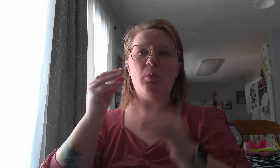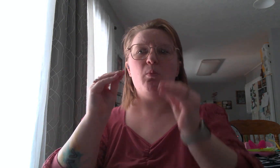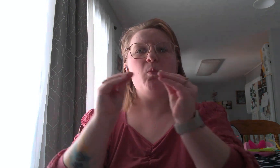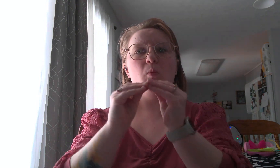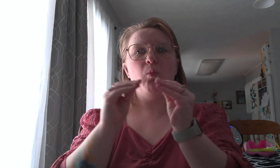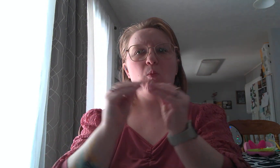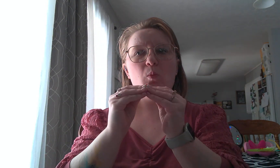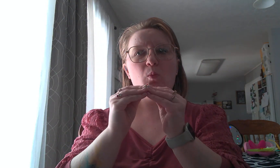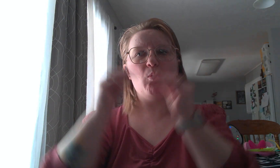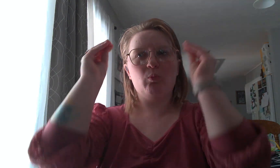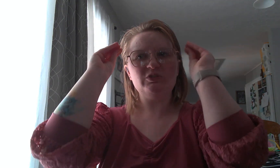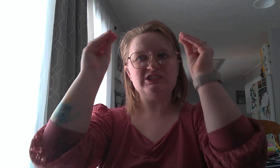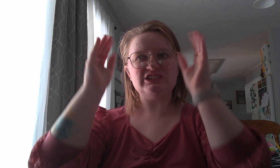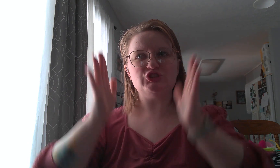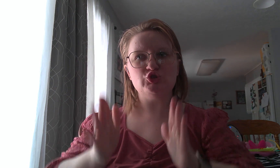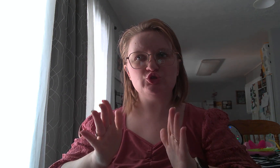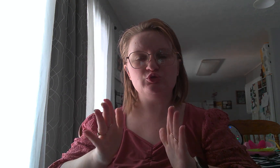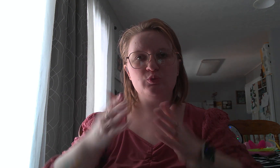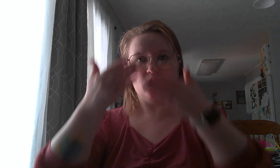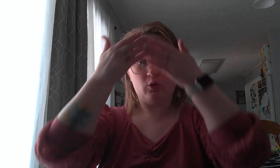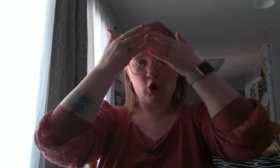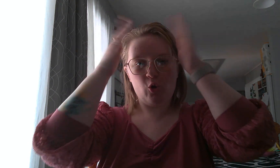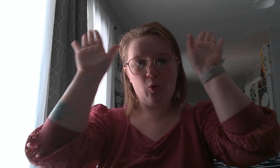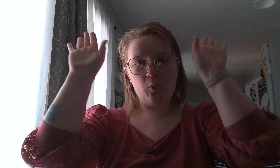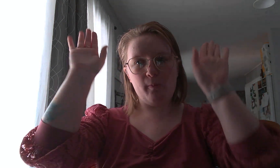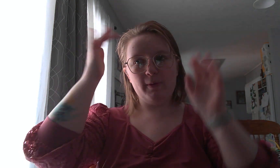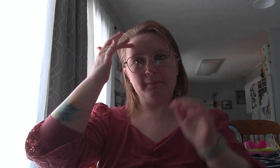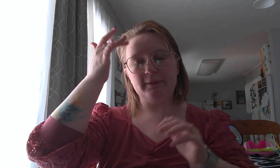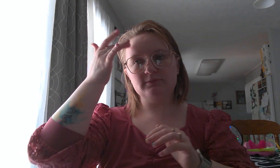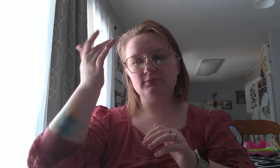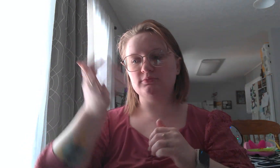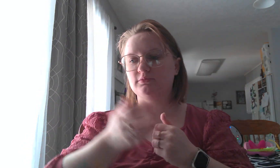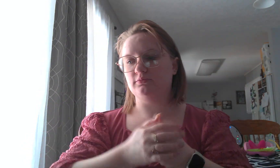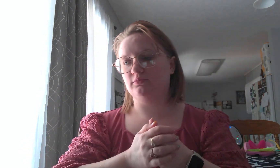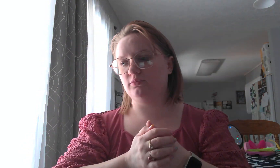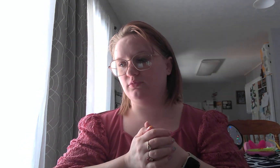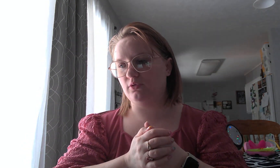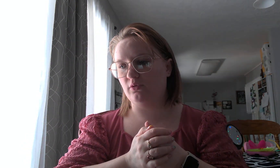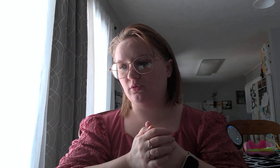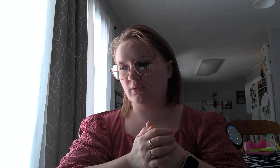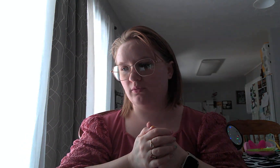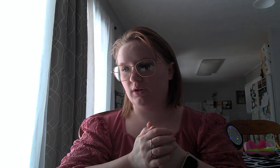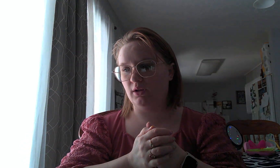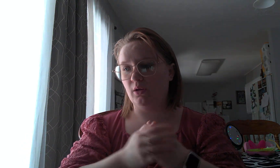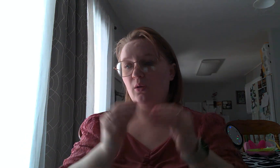I do feel like if more teachers were more open-minded,